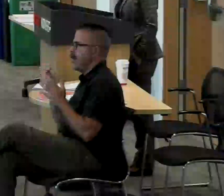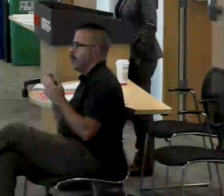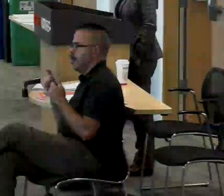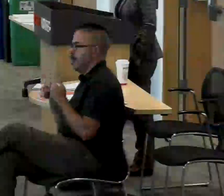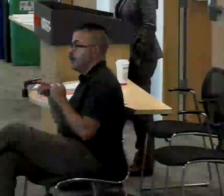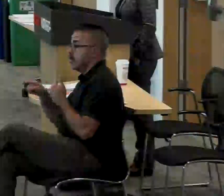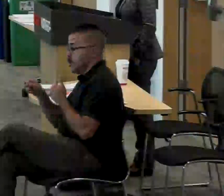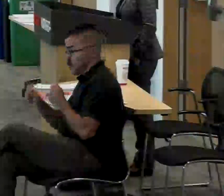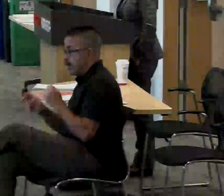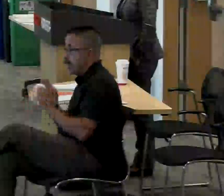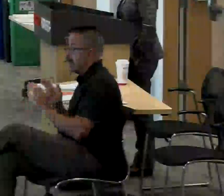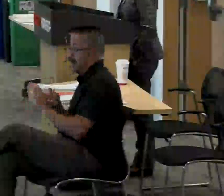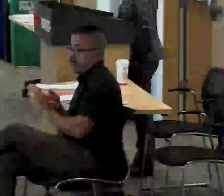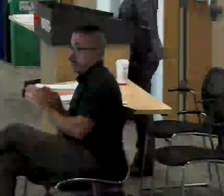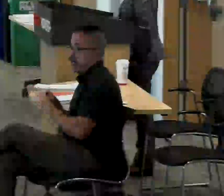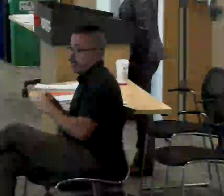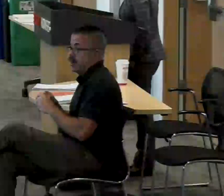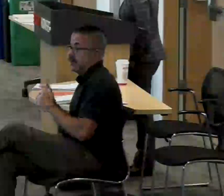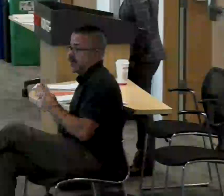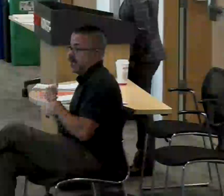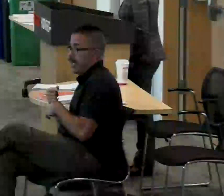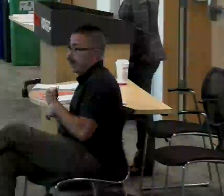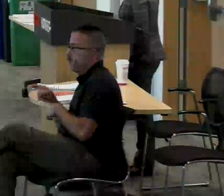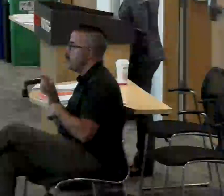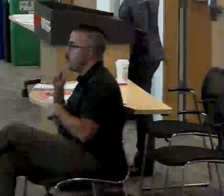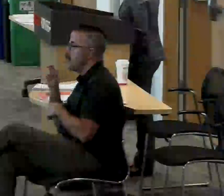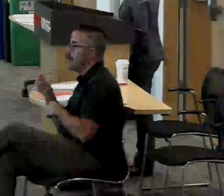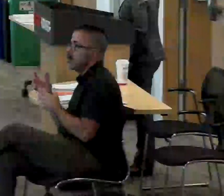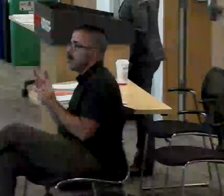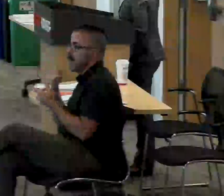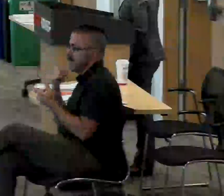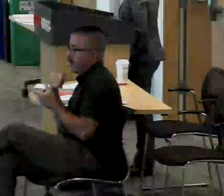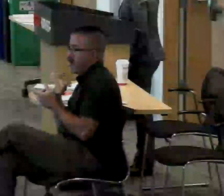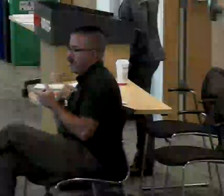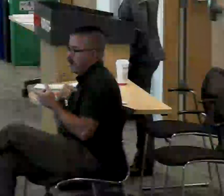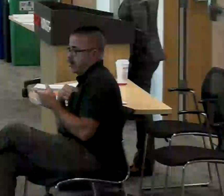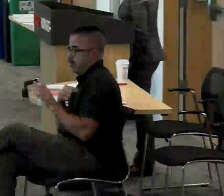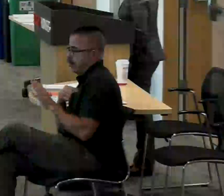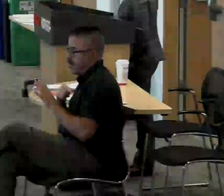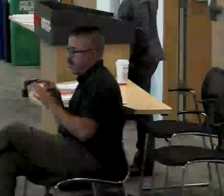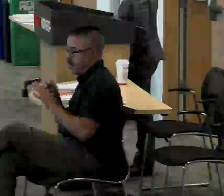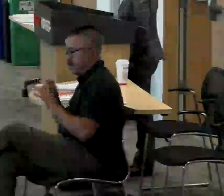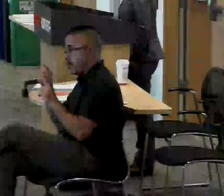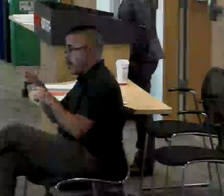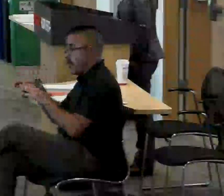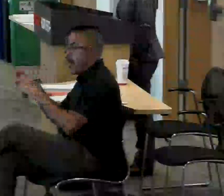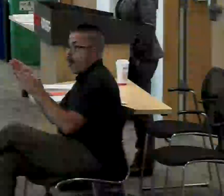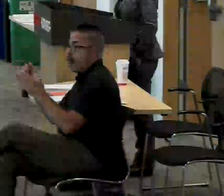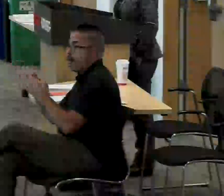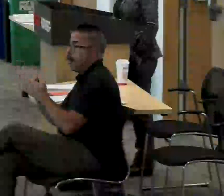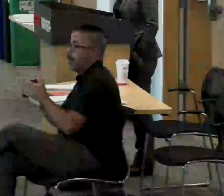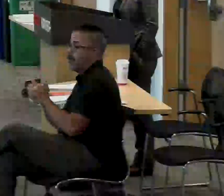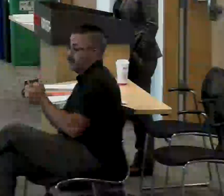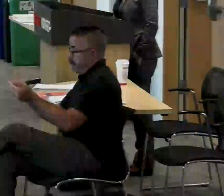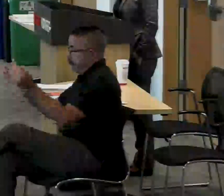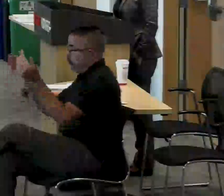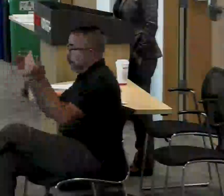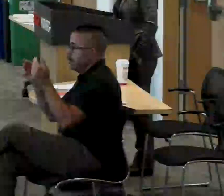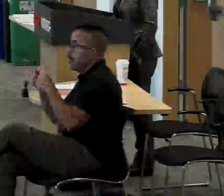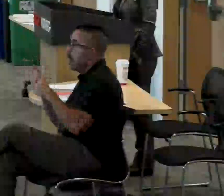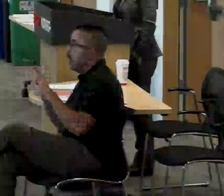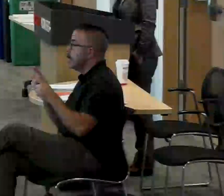can participate in today. And you don't have to wait for us to launch. You can go open your account right now.